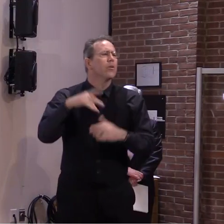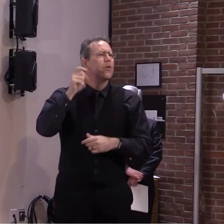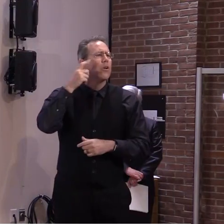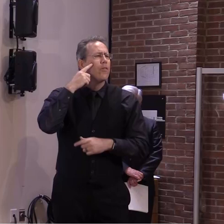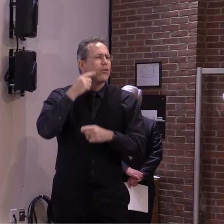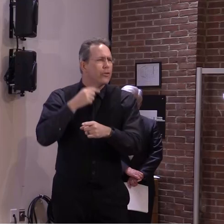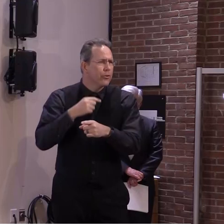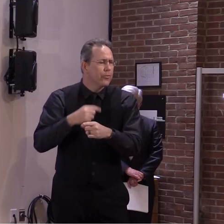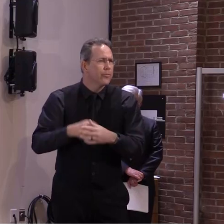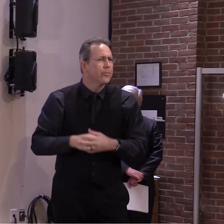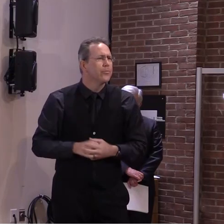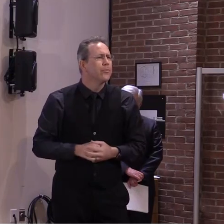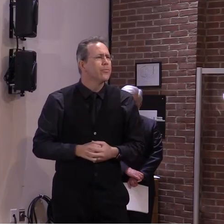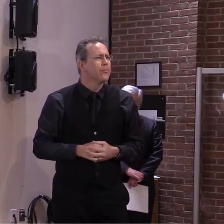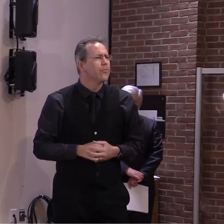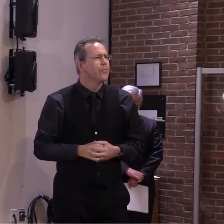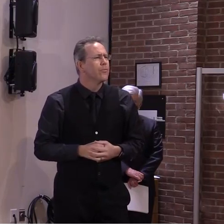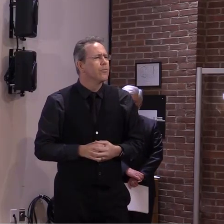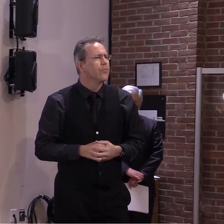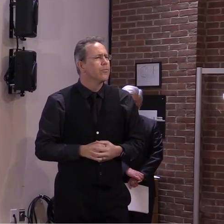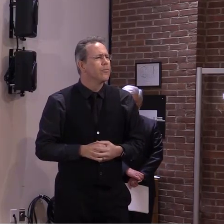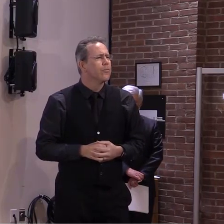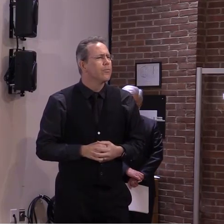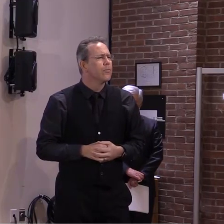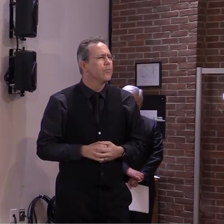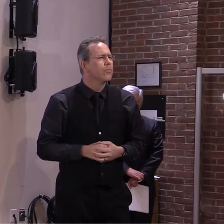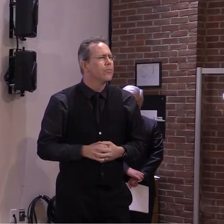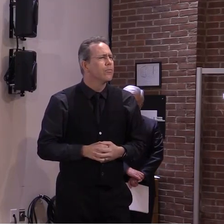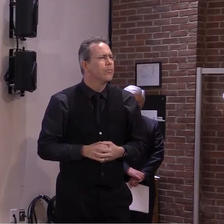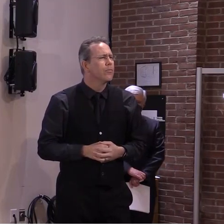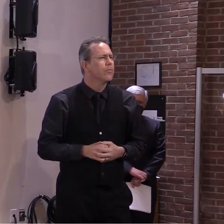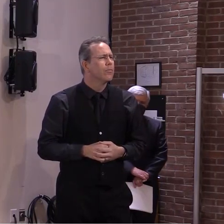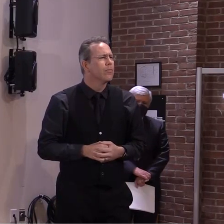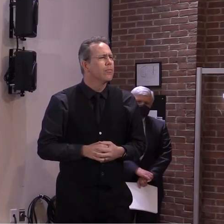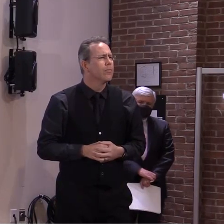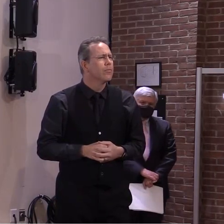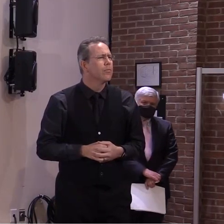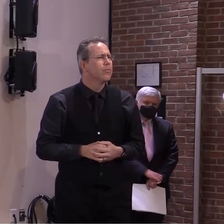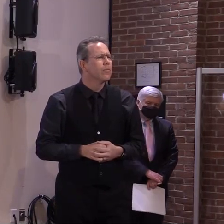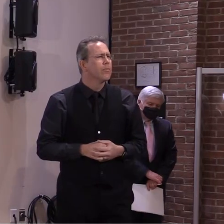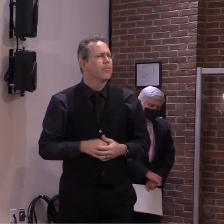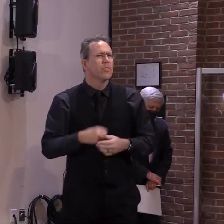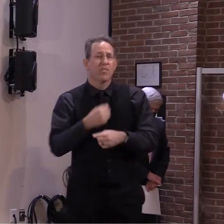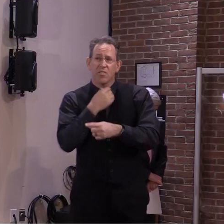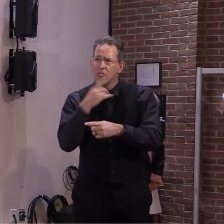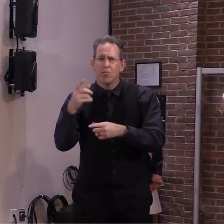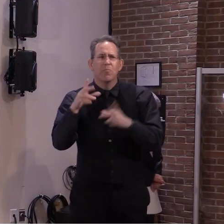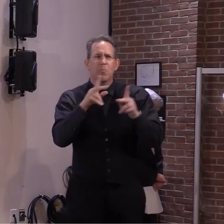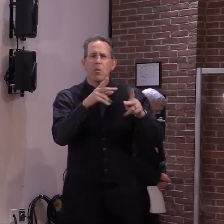love to have you up to see their road. Thank you. Erin, BT Digger.